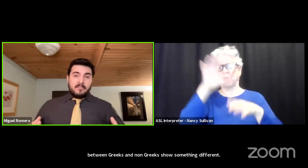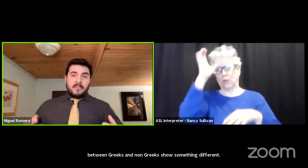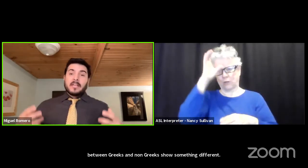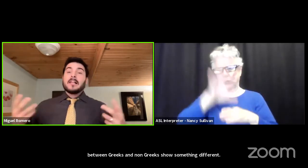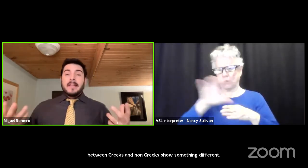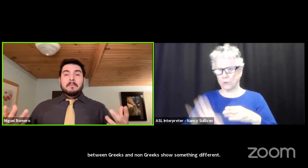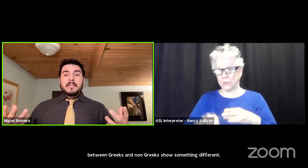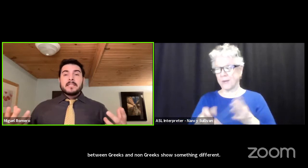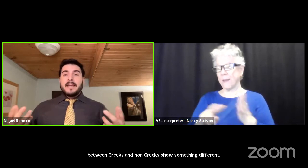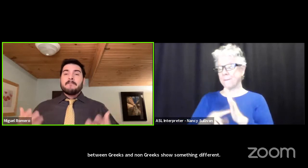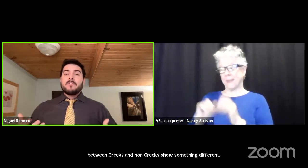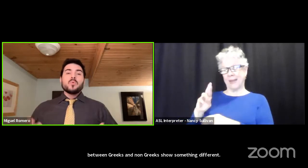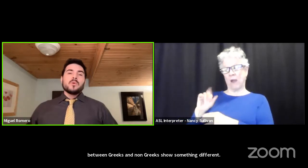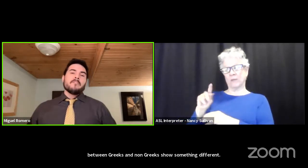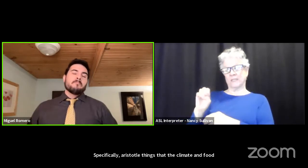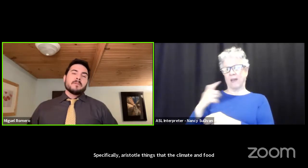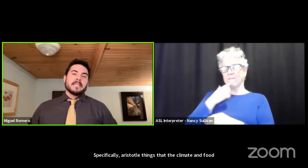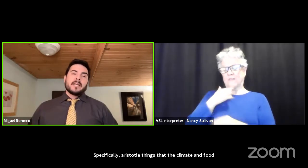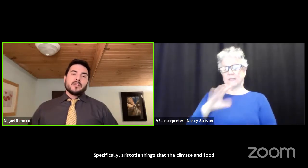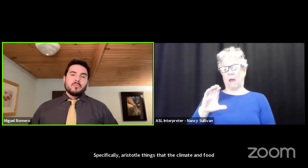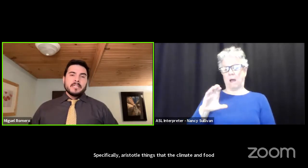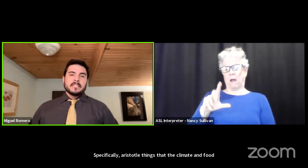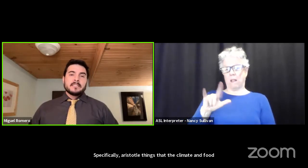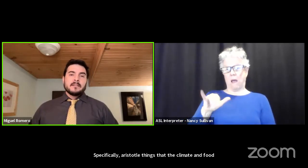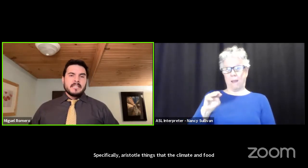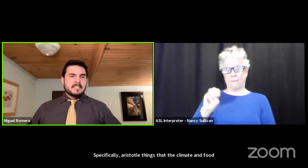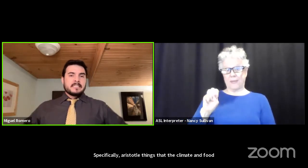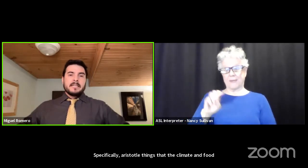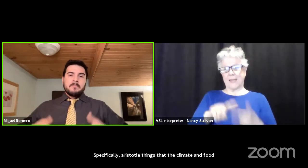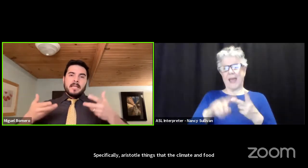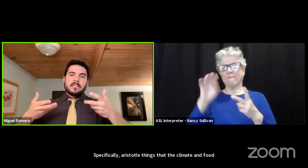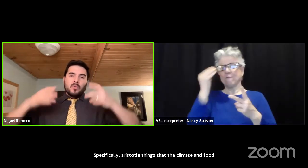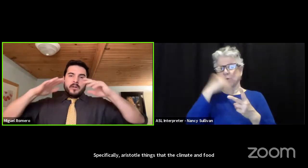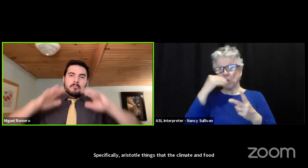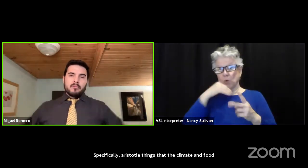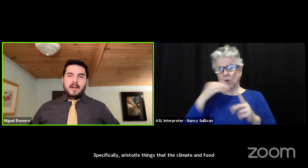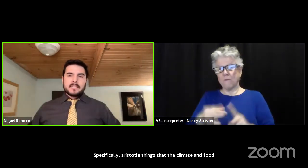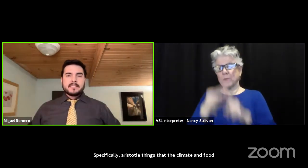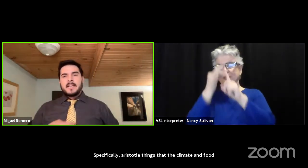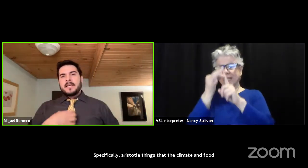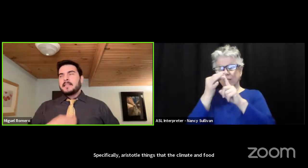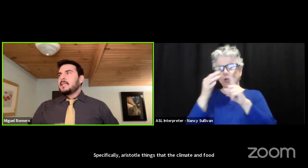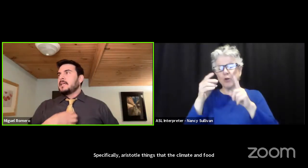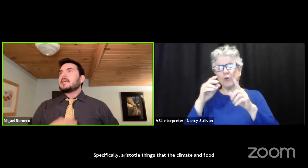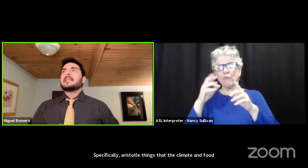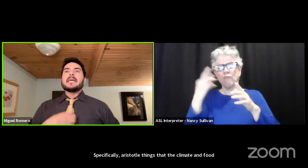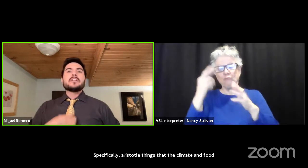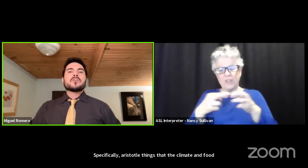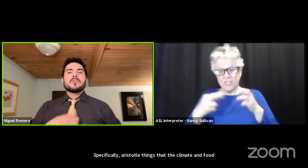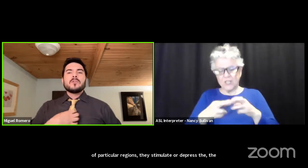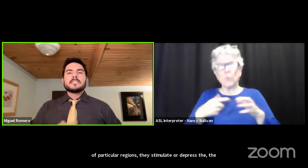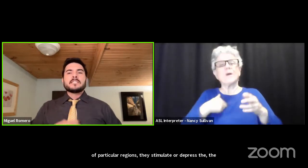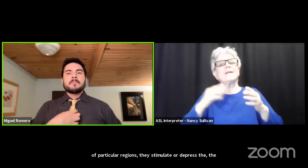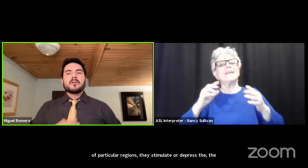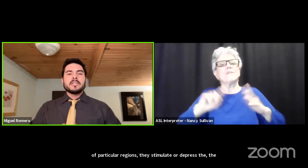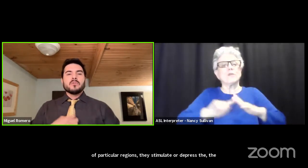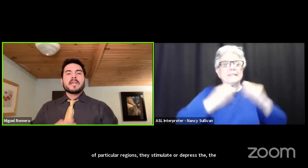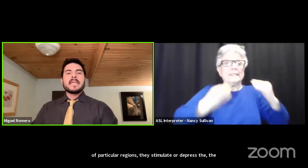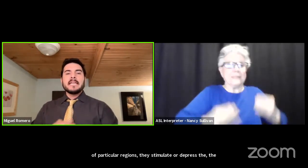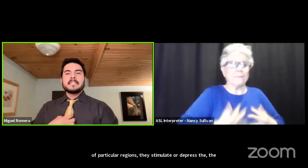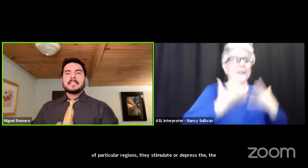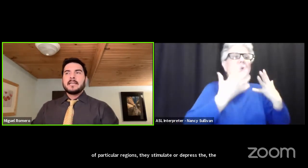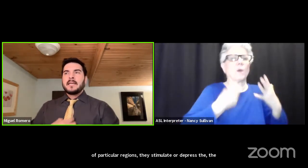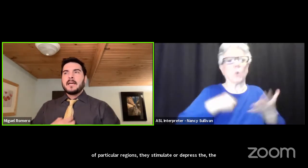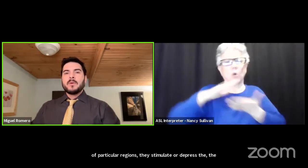Aristotle thinks that the climate and food of particular regions, they stimulate or depress the internal spirit